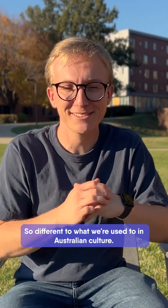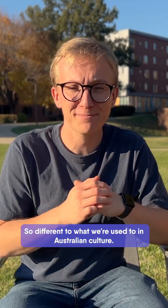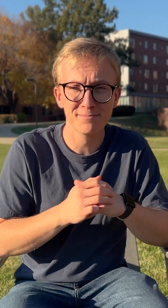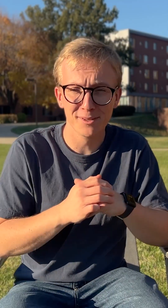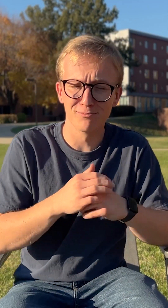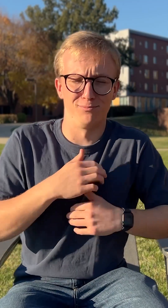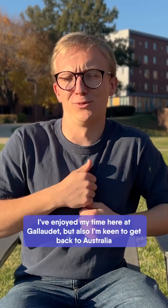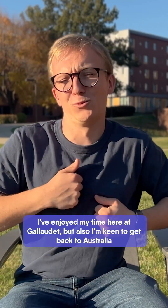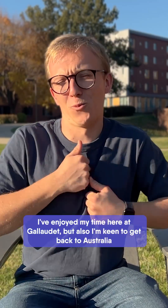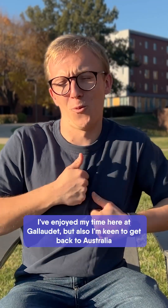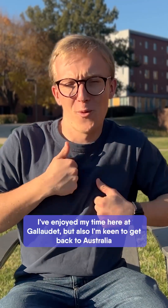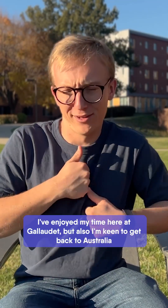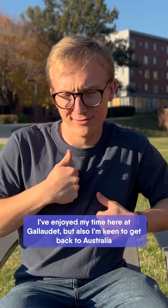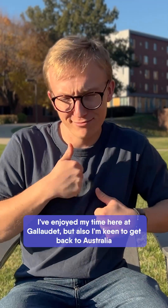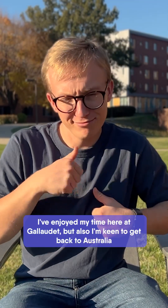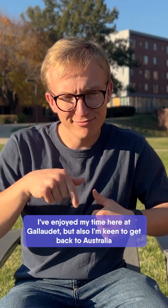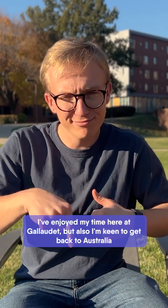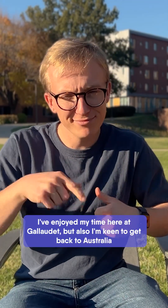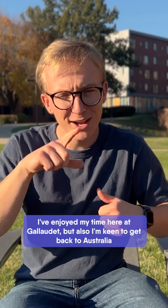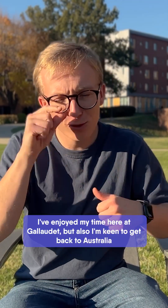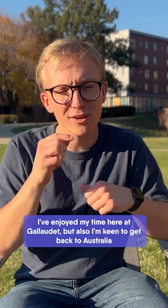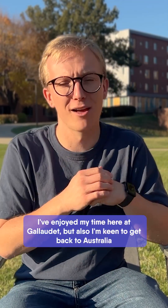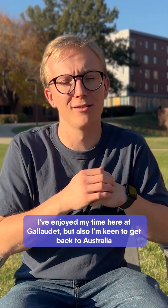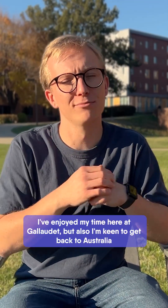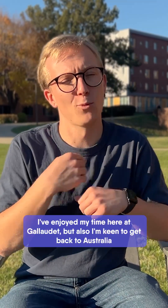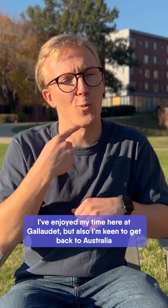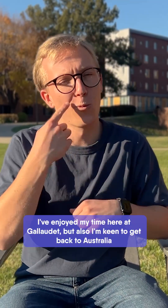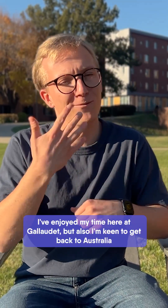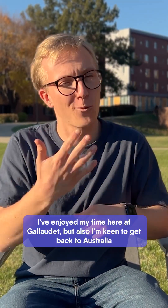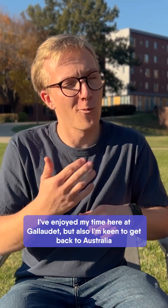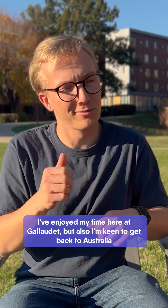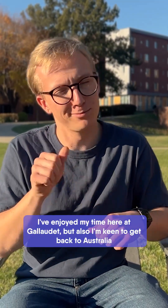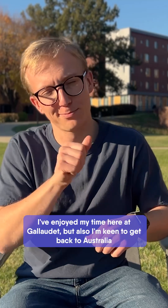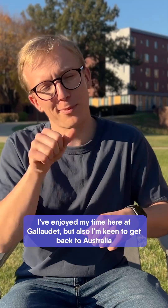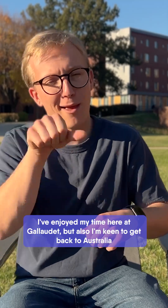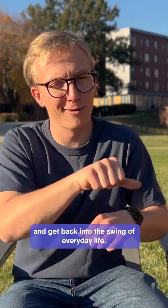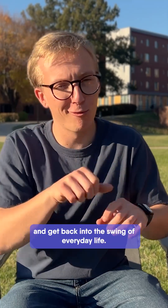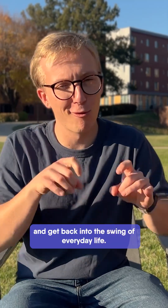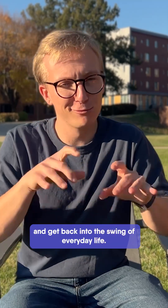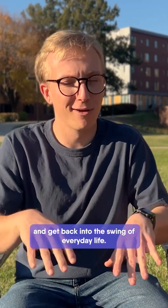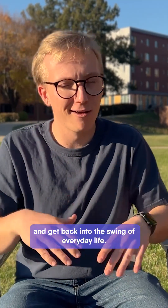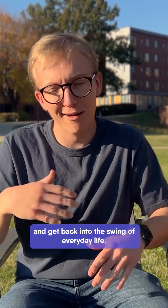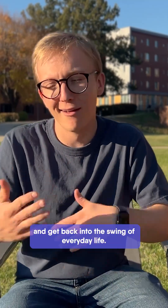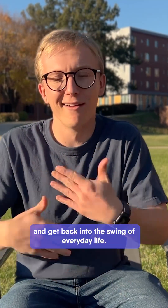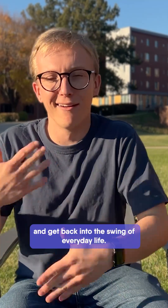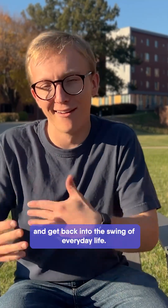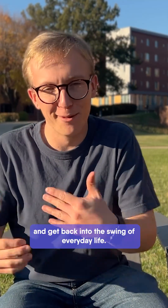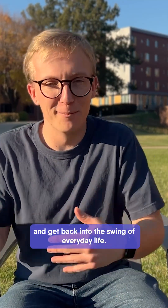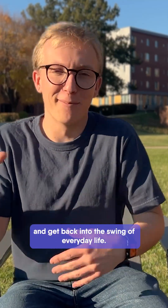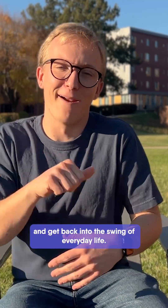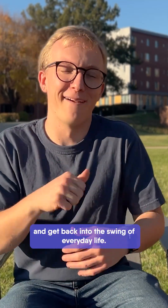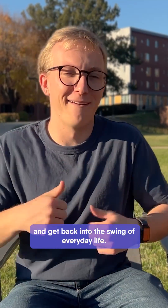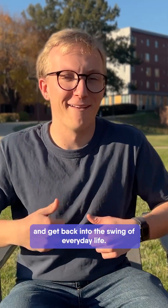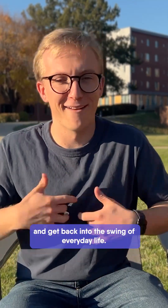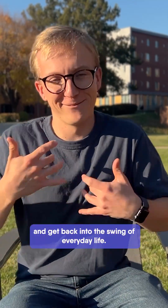culture. I've enjoyed my time here at Gallaudet, but also I'm keen to get back to Australia and get back into the swing of everyday life.